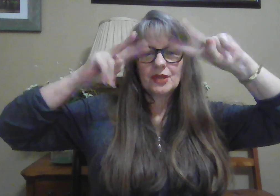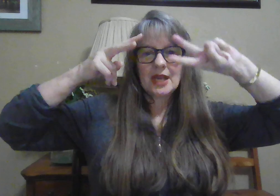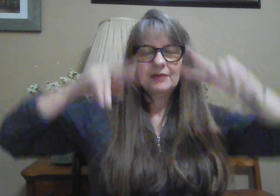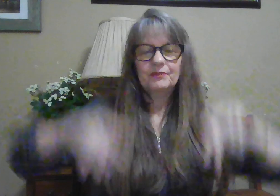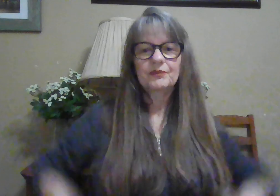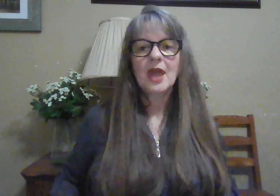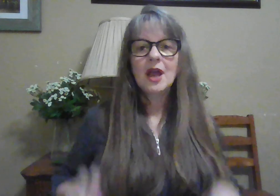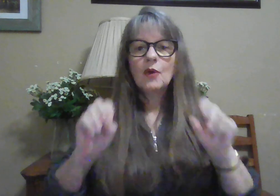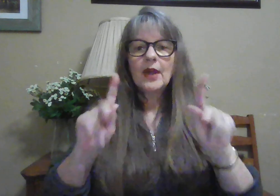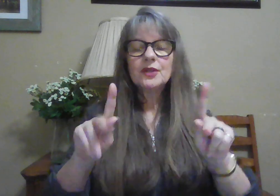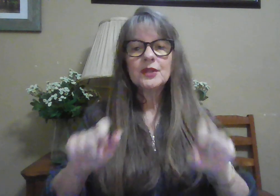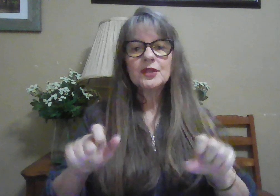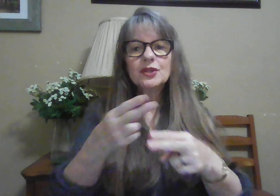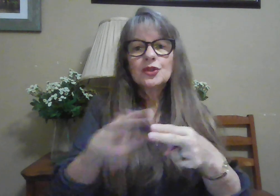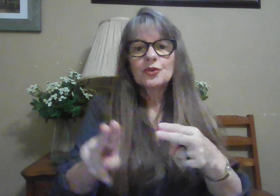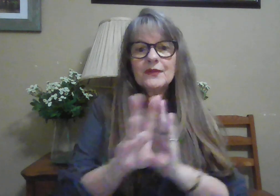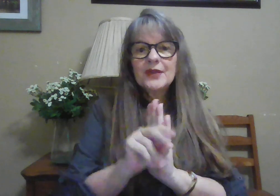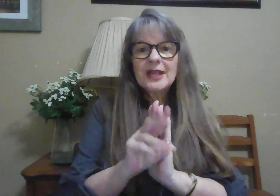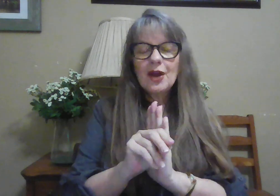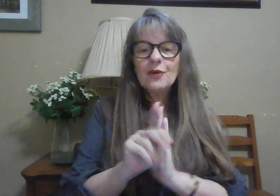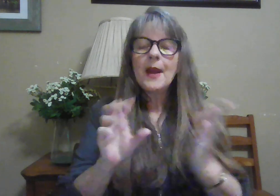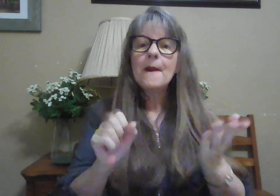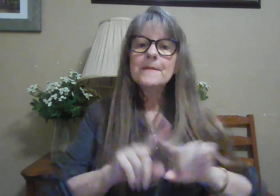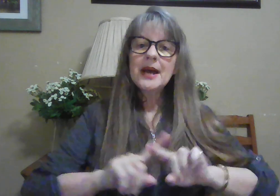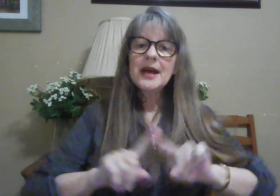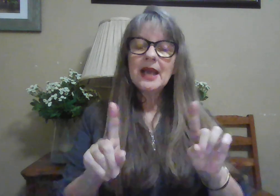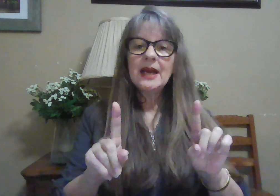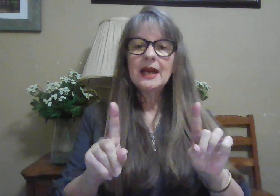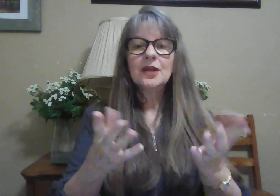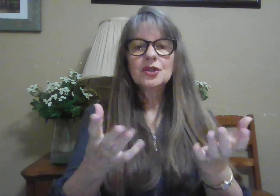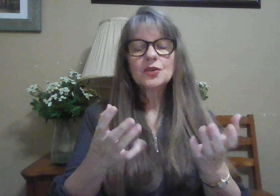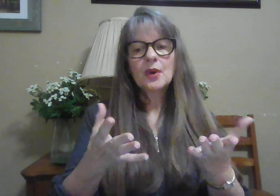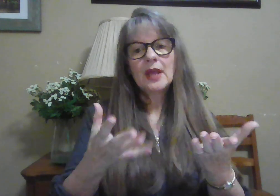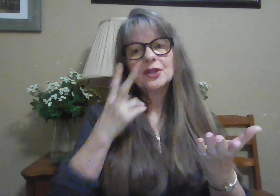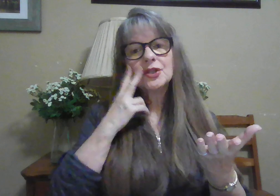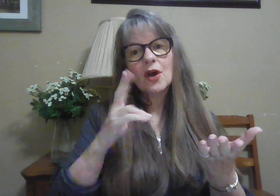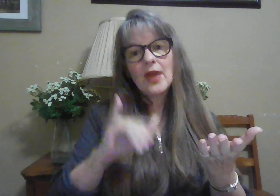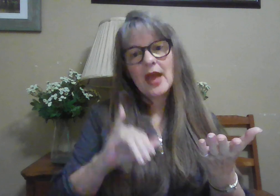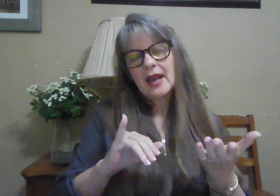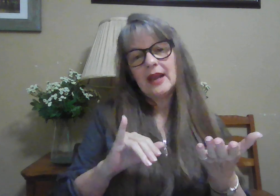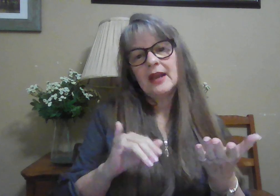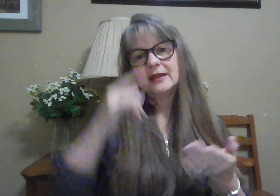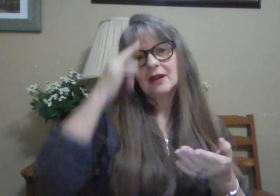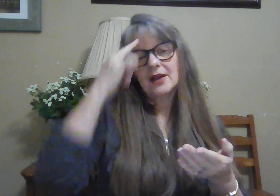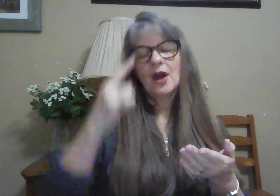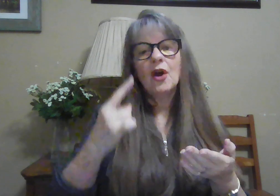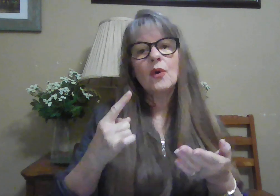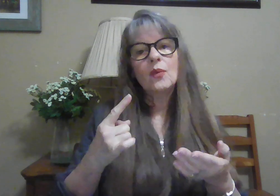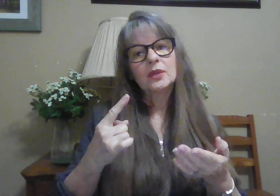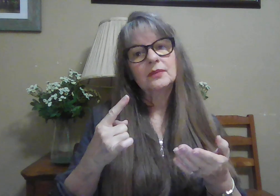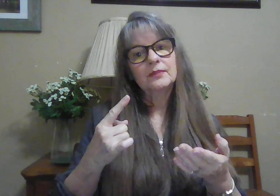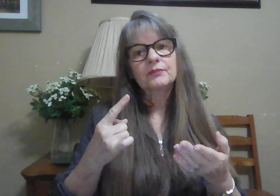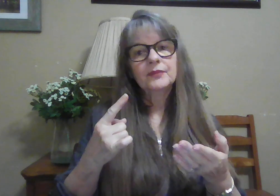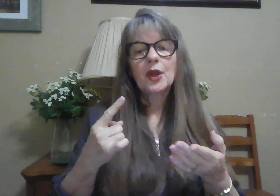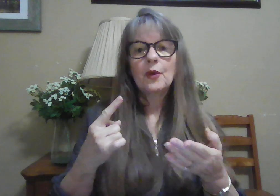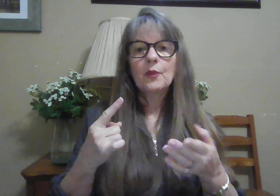misunderstanding. Okay, so this is a short video, but I saw that and I thought, oh, well, we